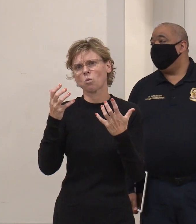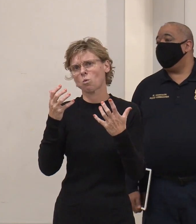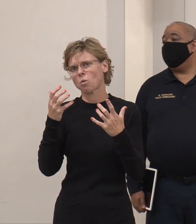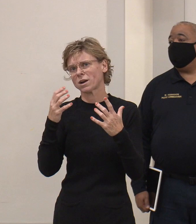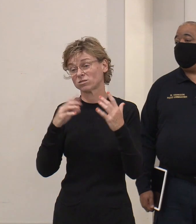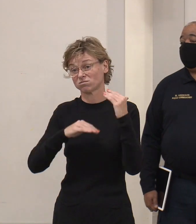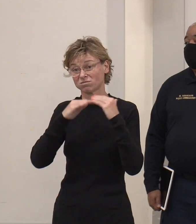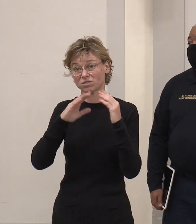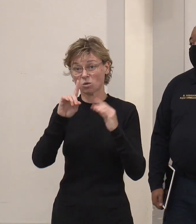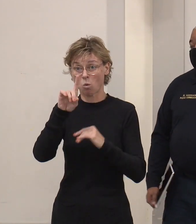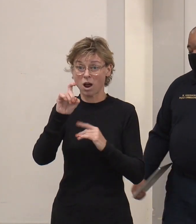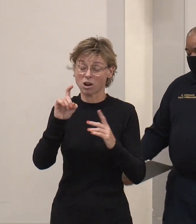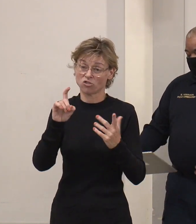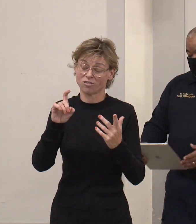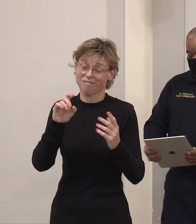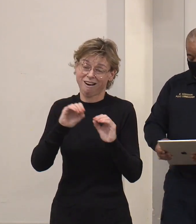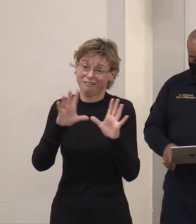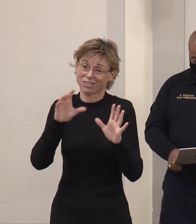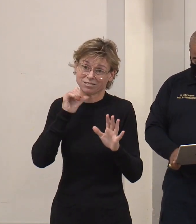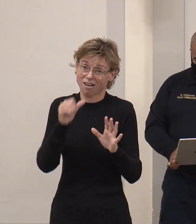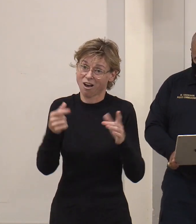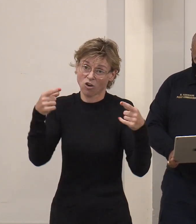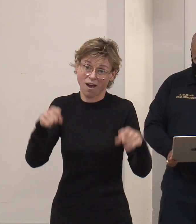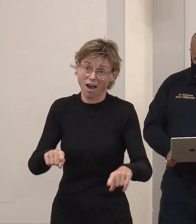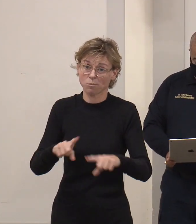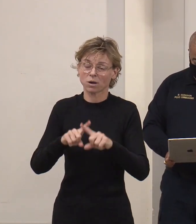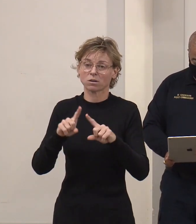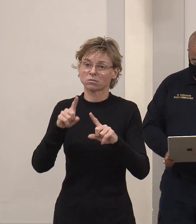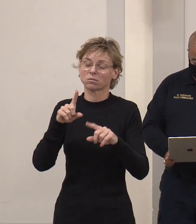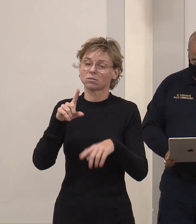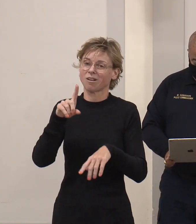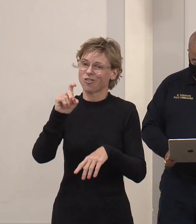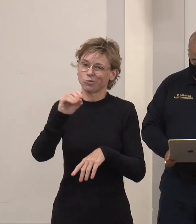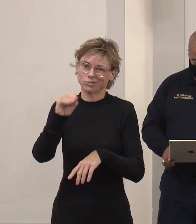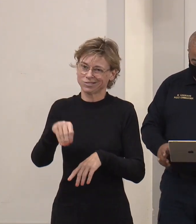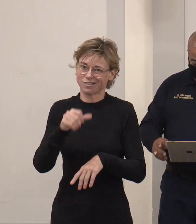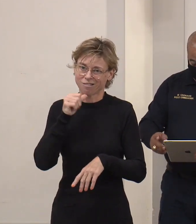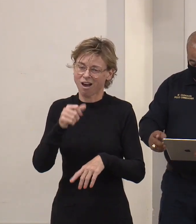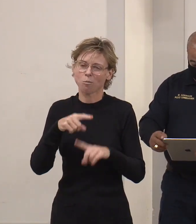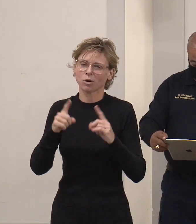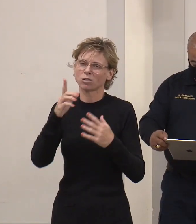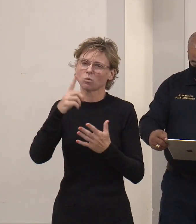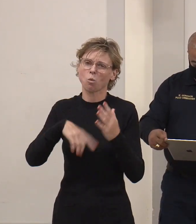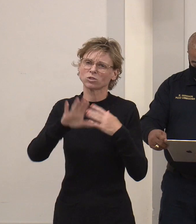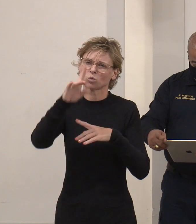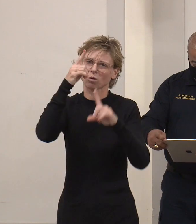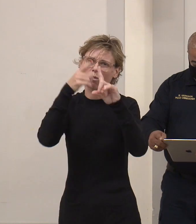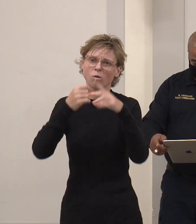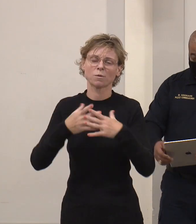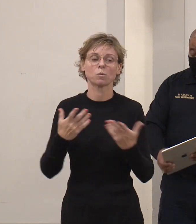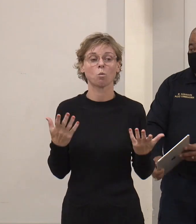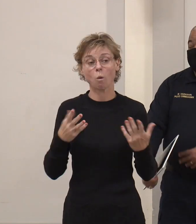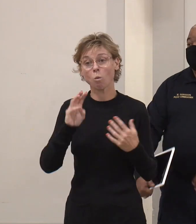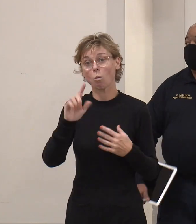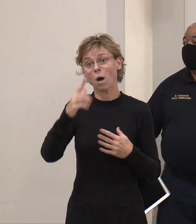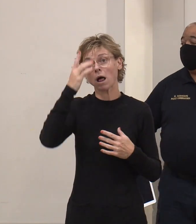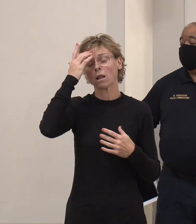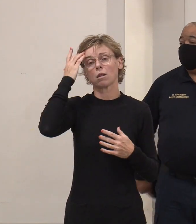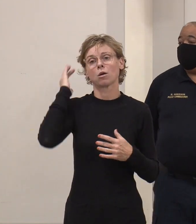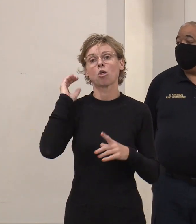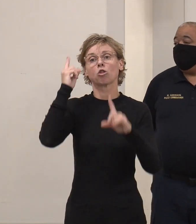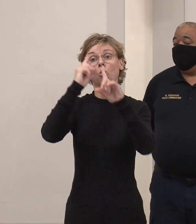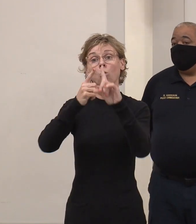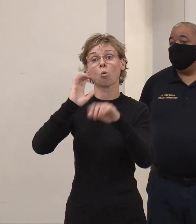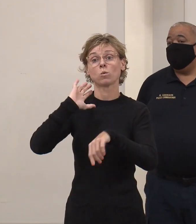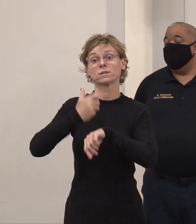get to 100, we'd all like to, but you know, just sort of what your objective is. So very similar to the goal we set back